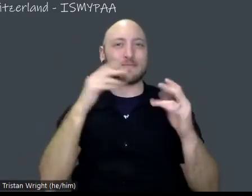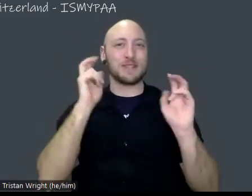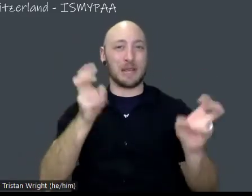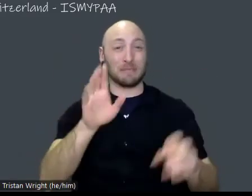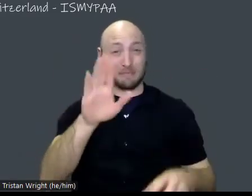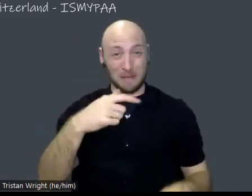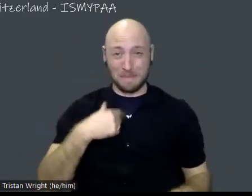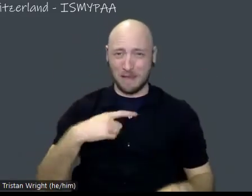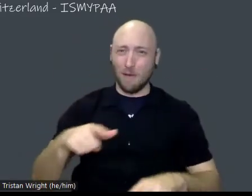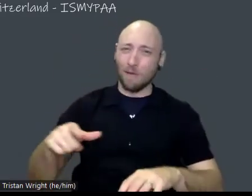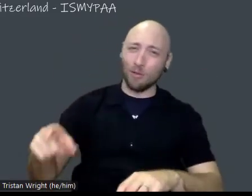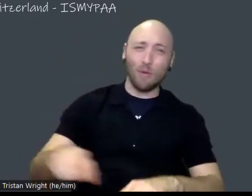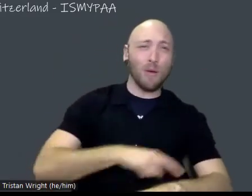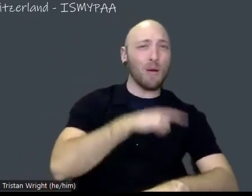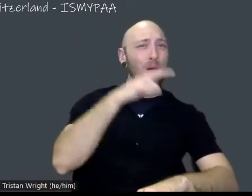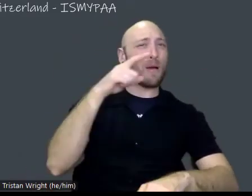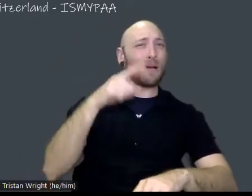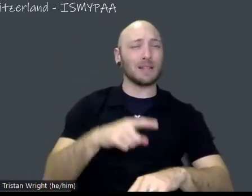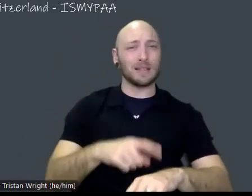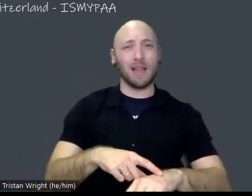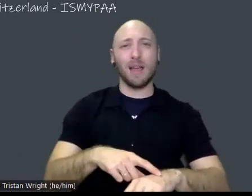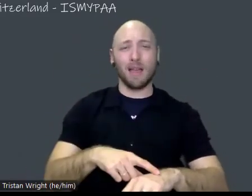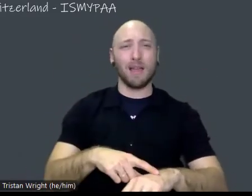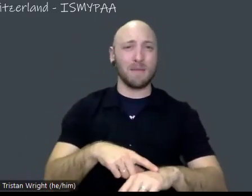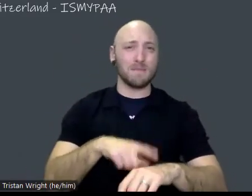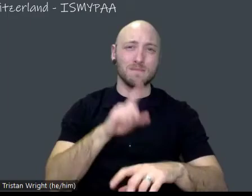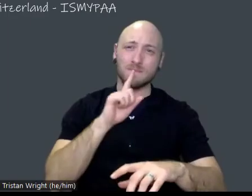very, very long time to really